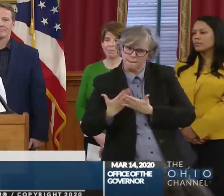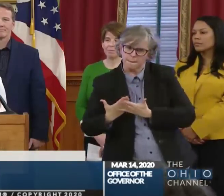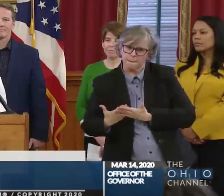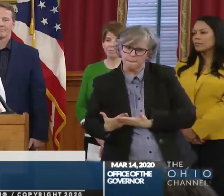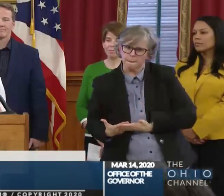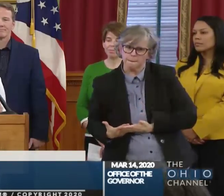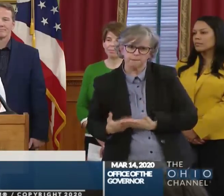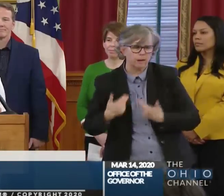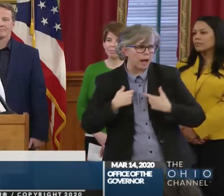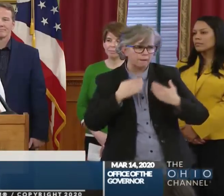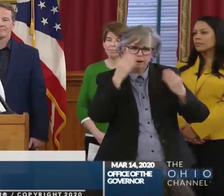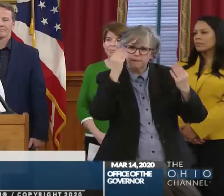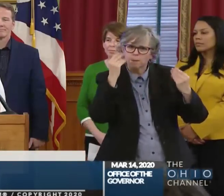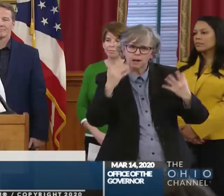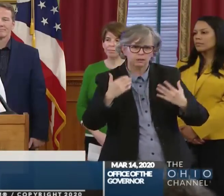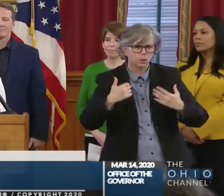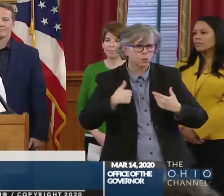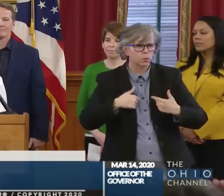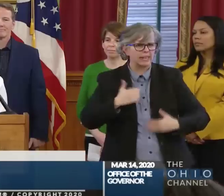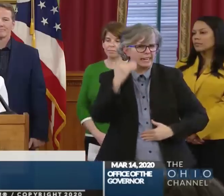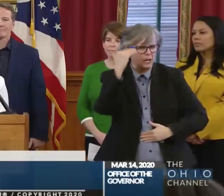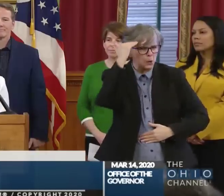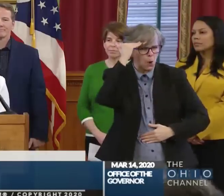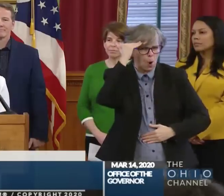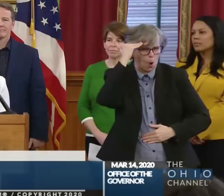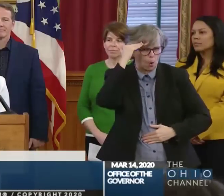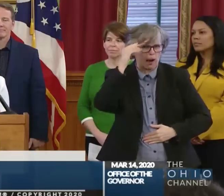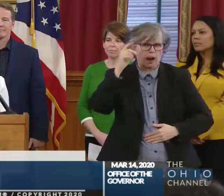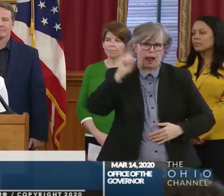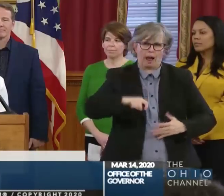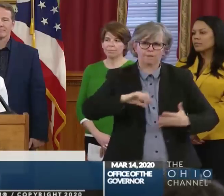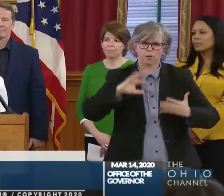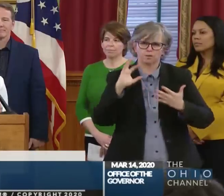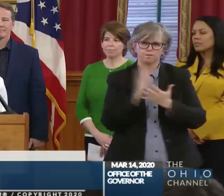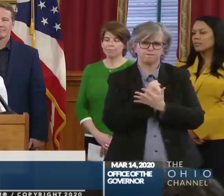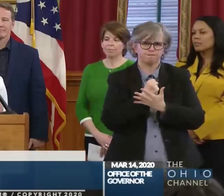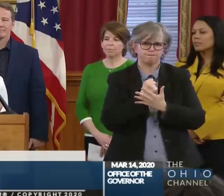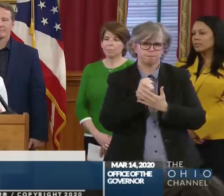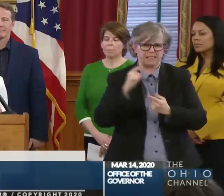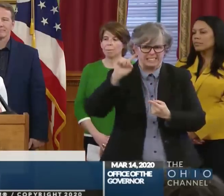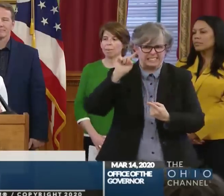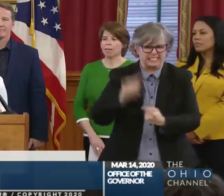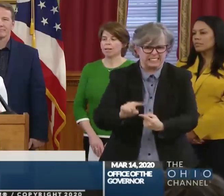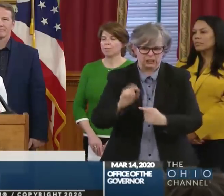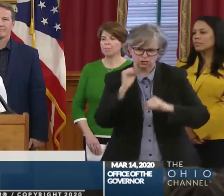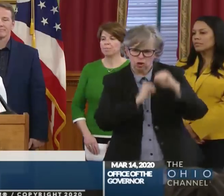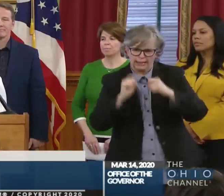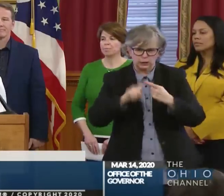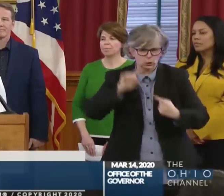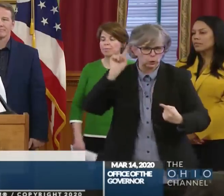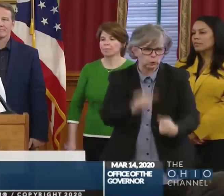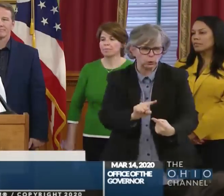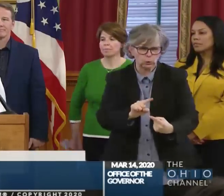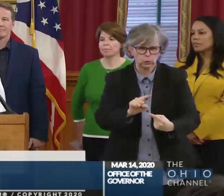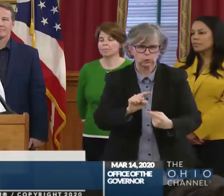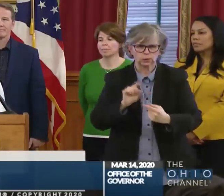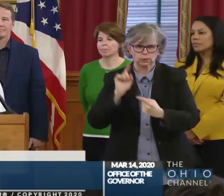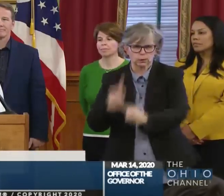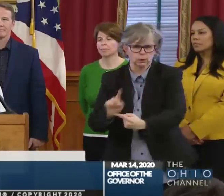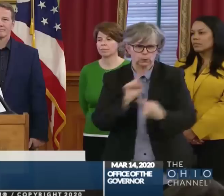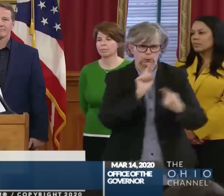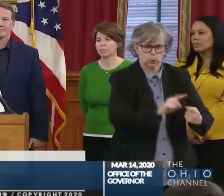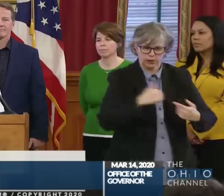know that we must employ the mitigation strategies that we have, the tools that we know we have. And that is